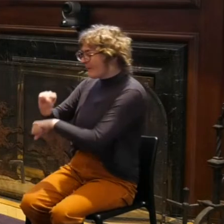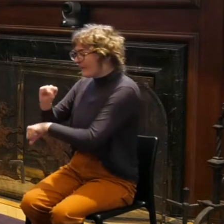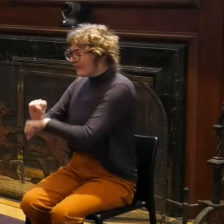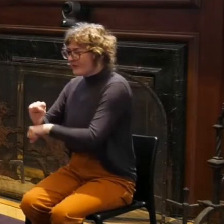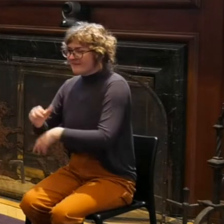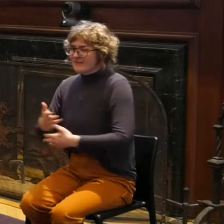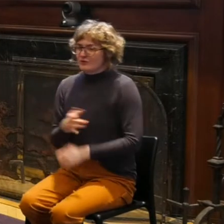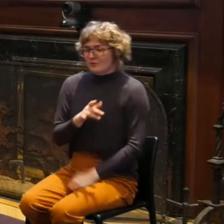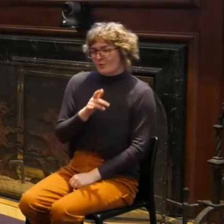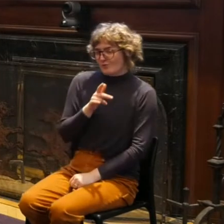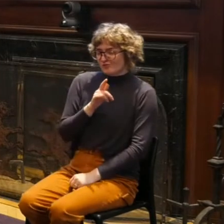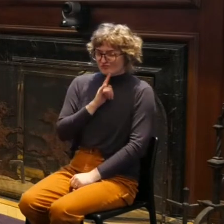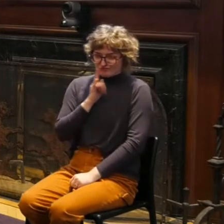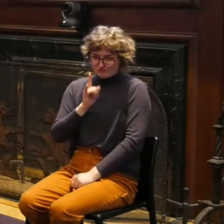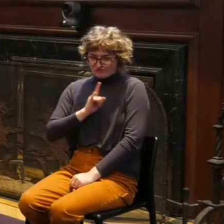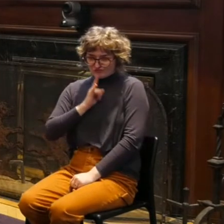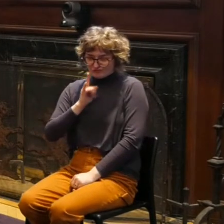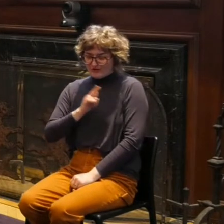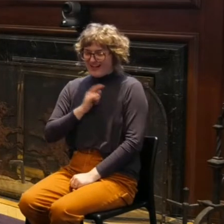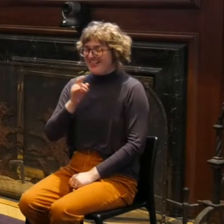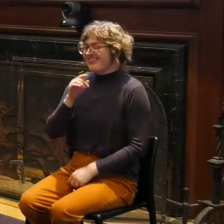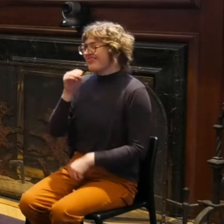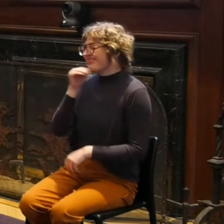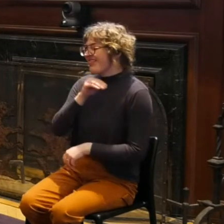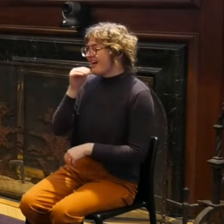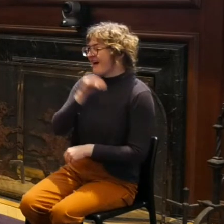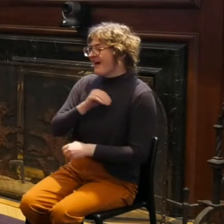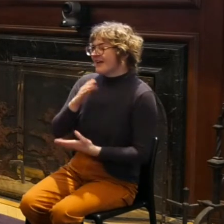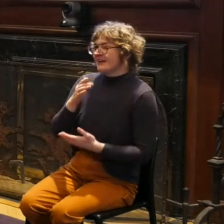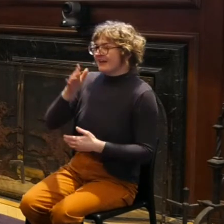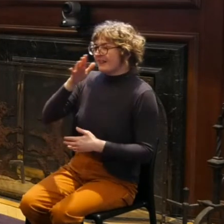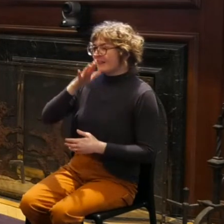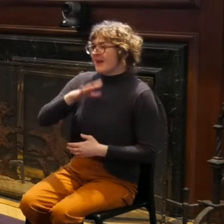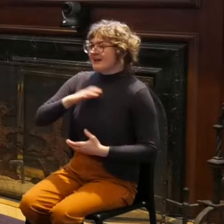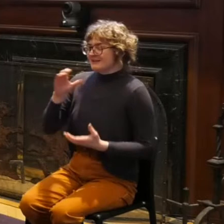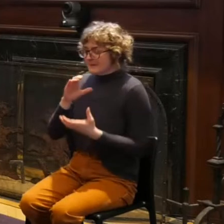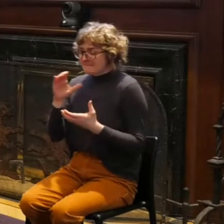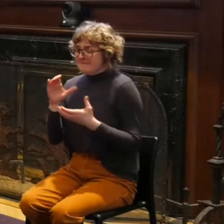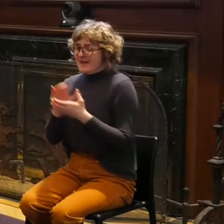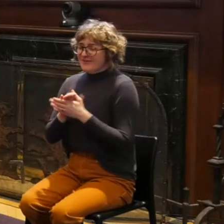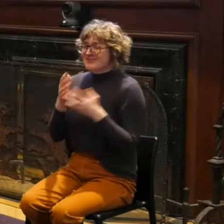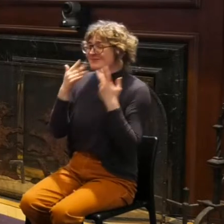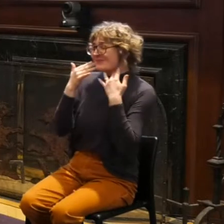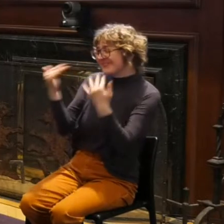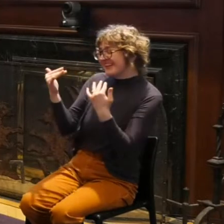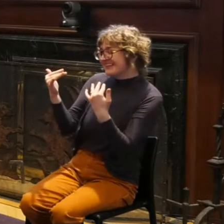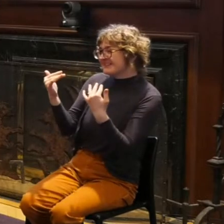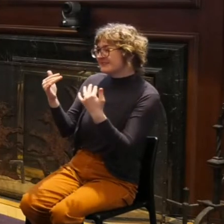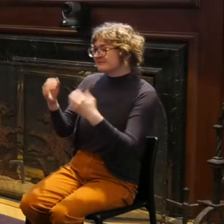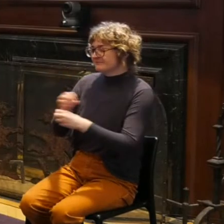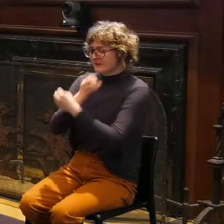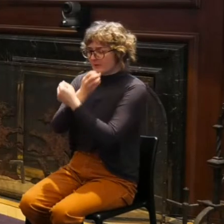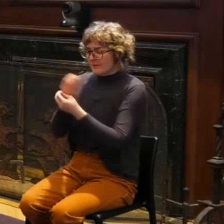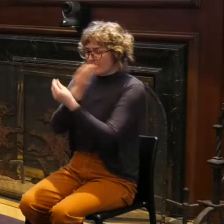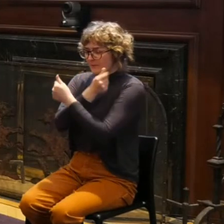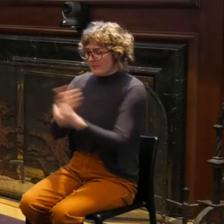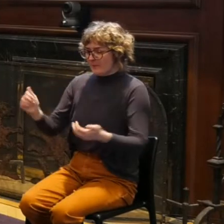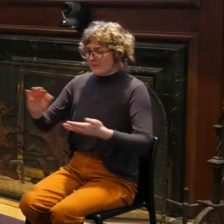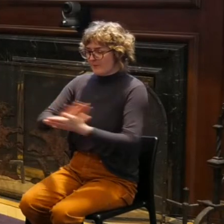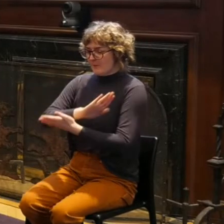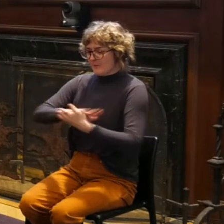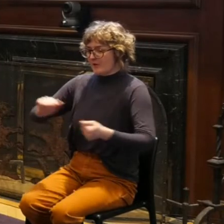priss, the lying ladies of marriage and bliss. We want to lay waste to the village itself.